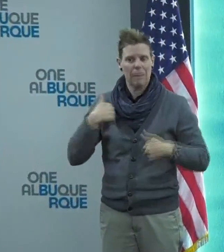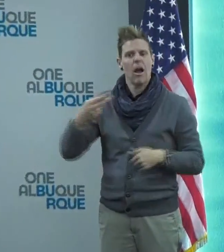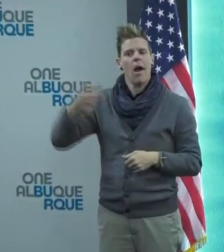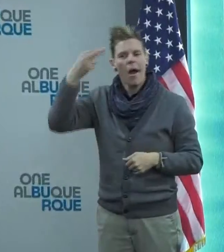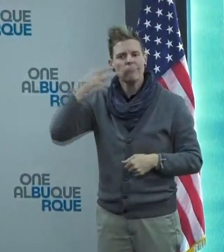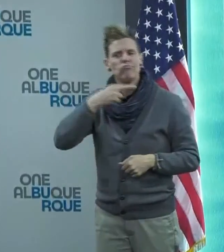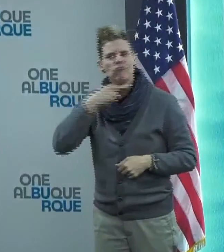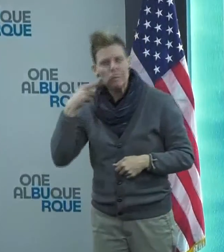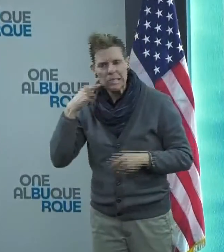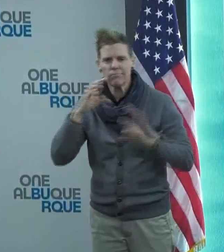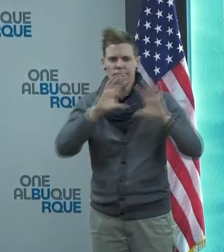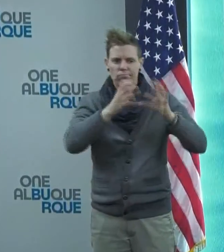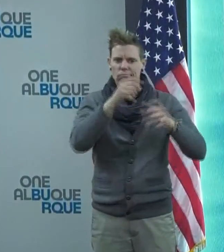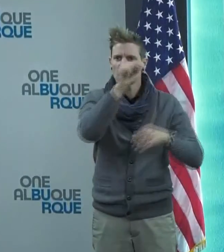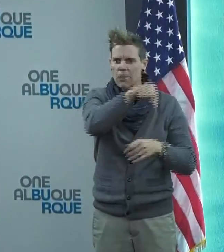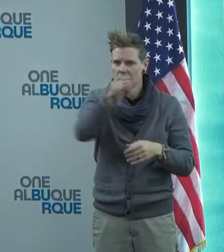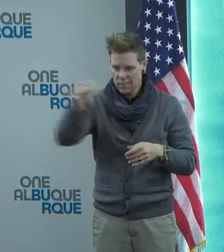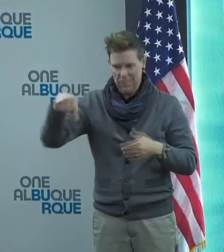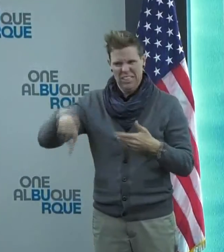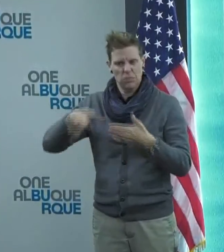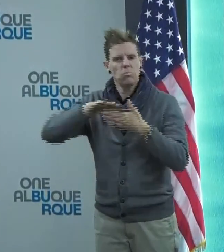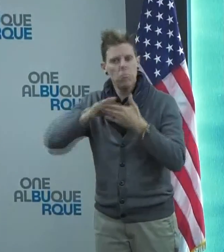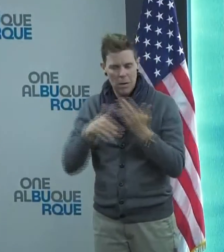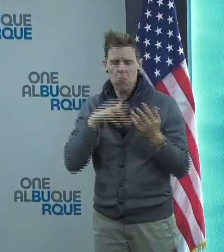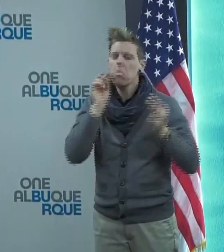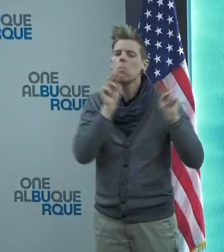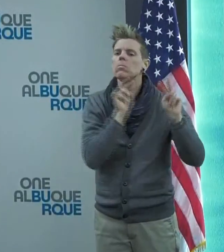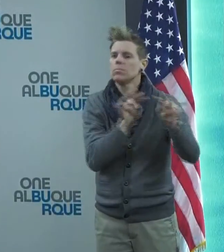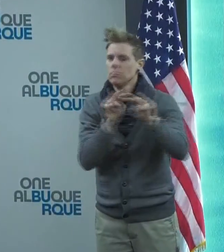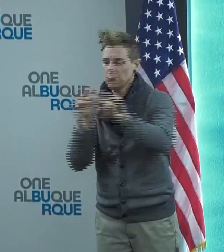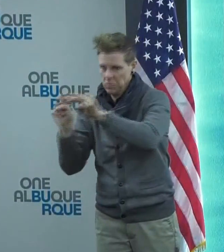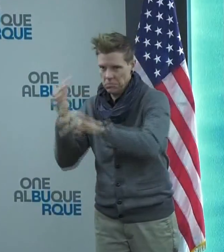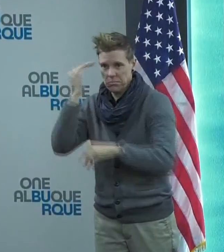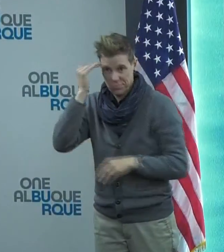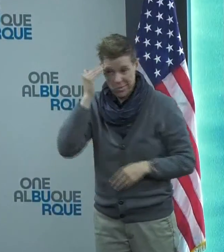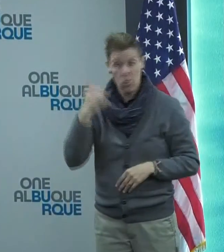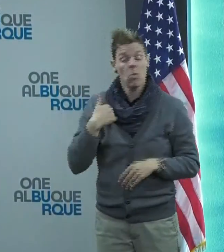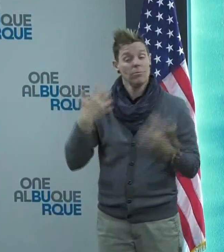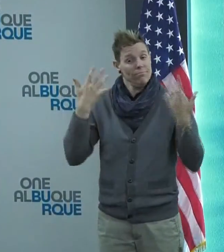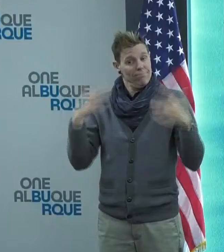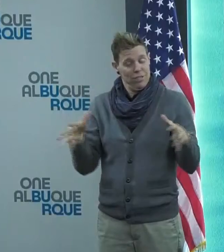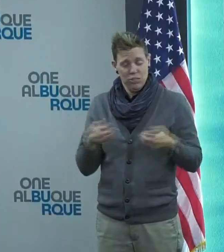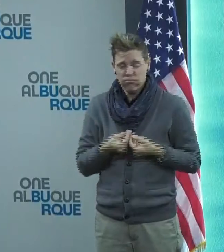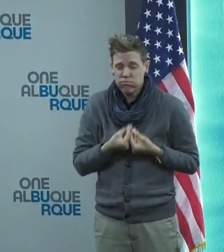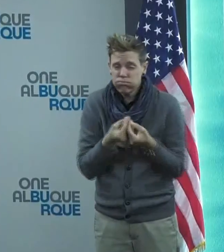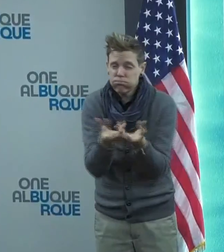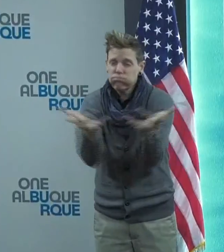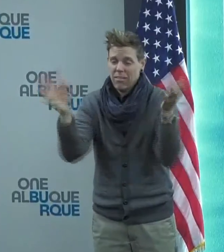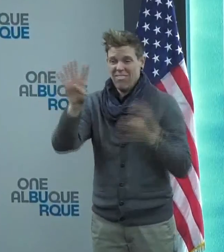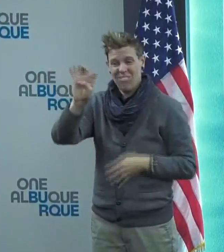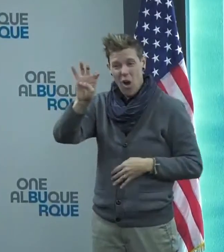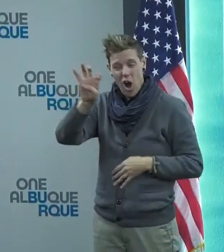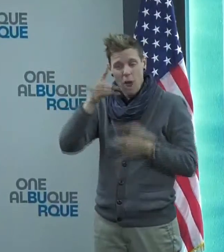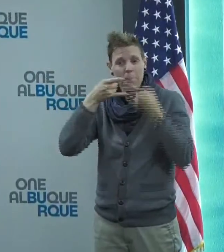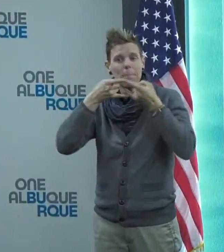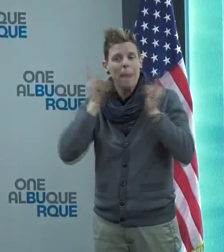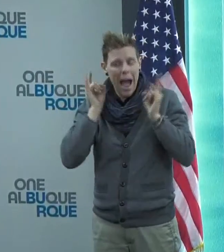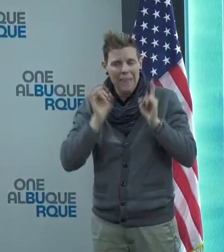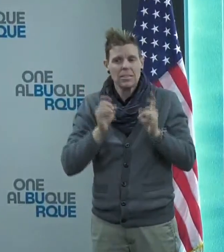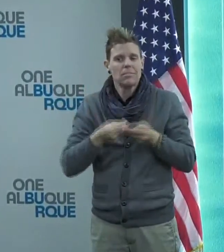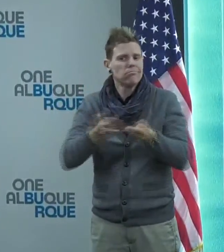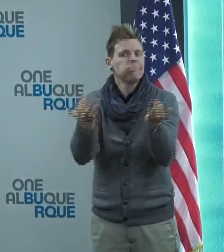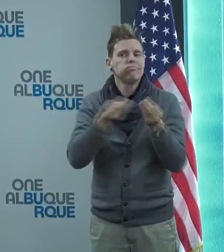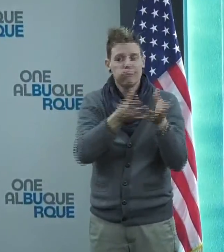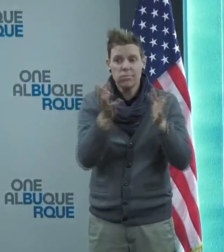weekend. We also handed out 400 masks to the general public. And at our airport, we handed out